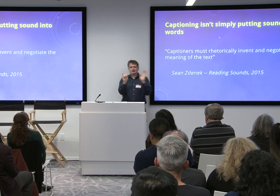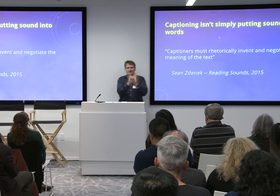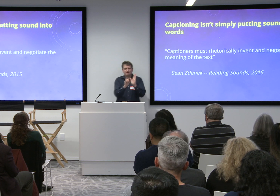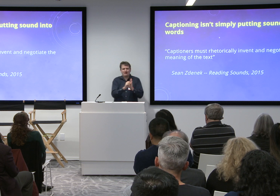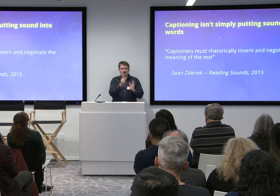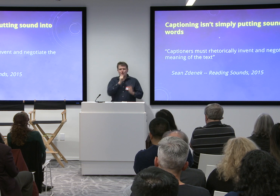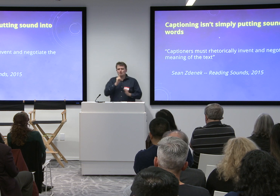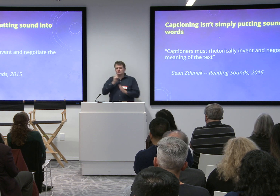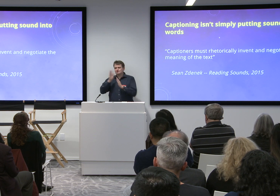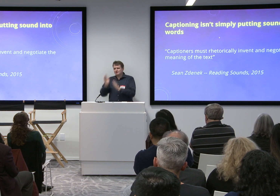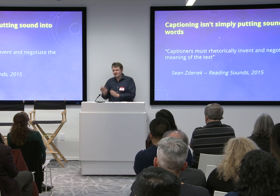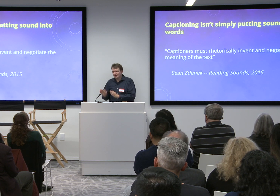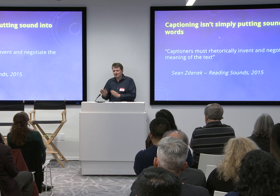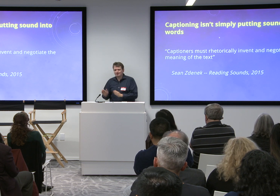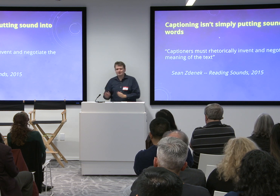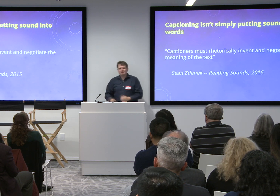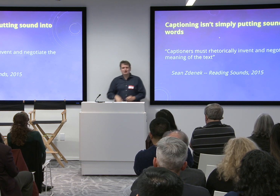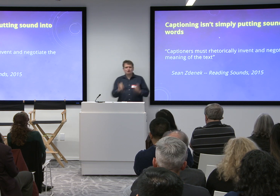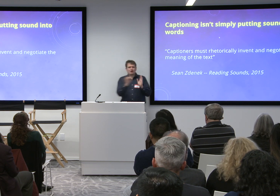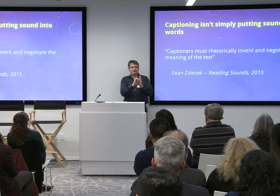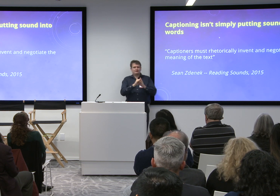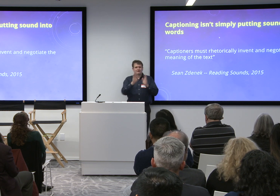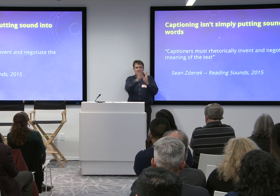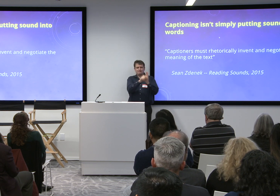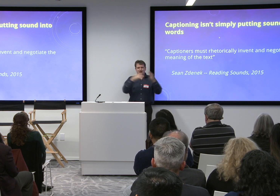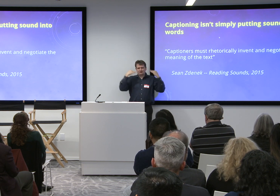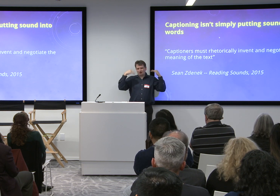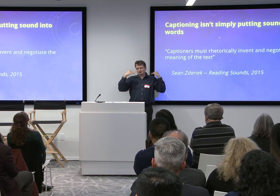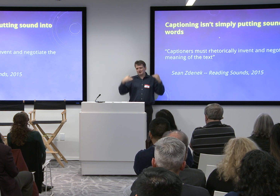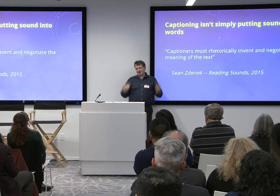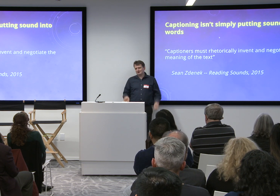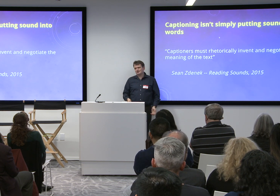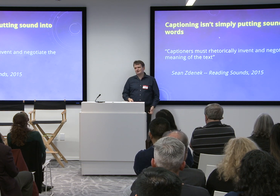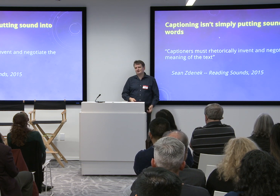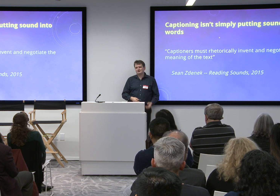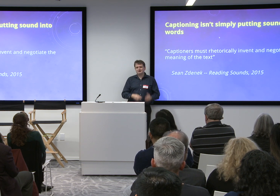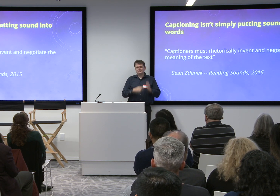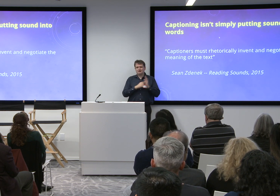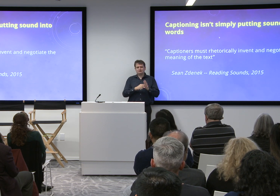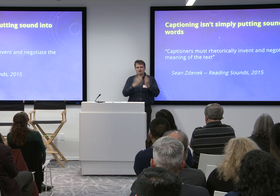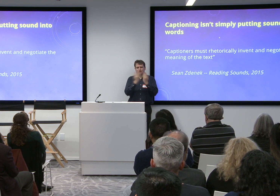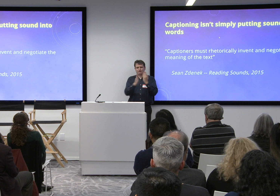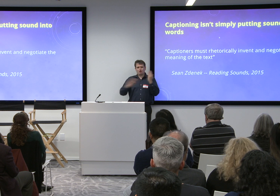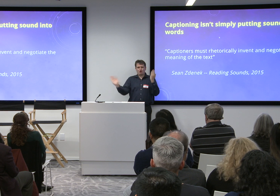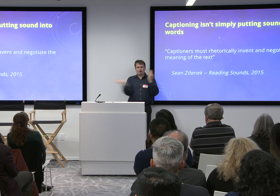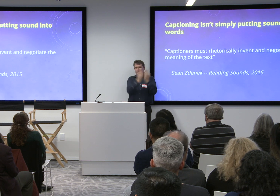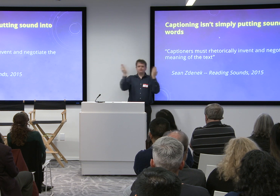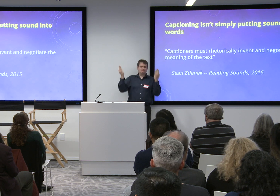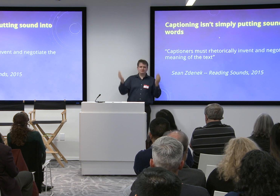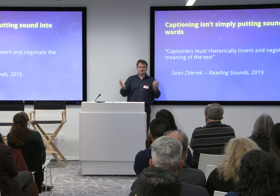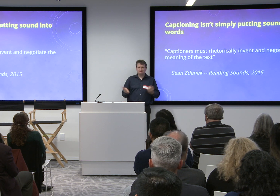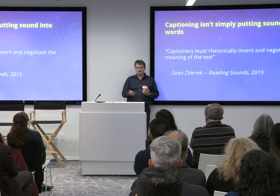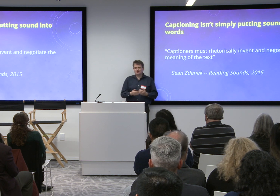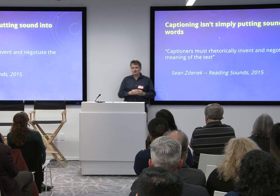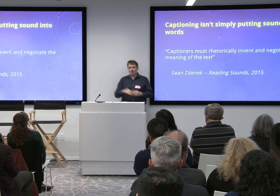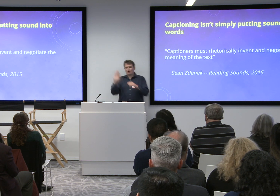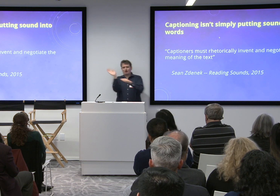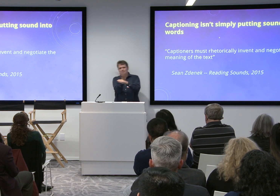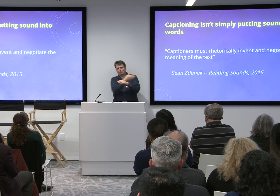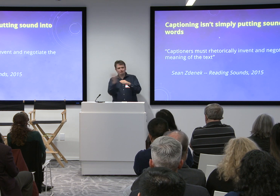accuracy. It also identifies who's speaking. It'll identify if there's background noise, and if somebody slams the door, for